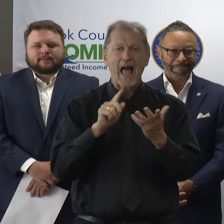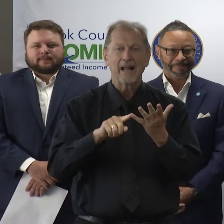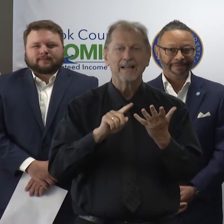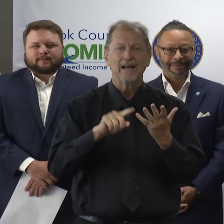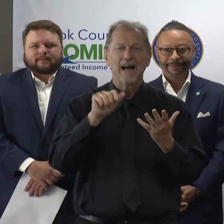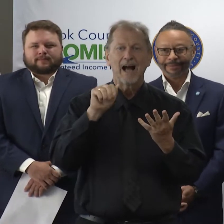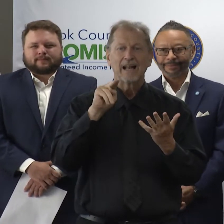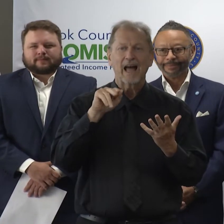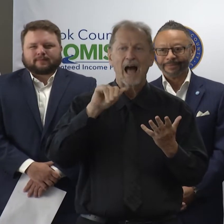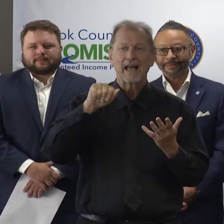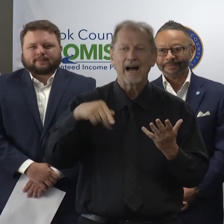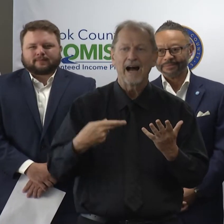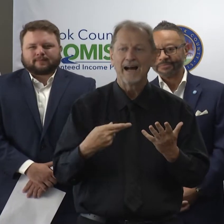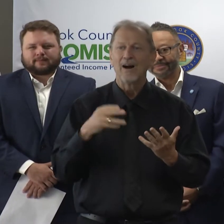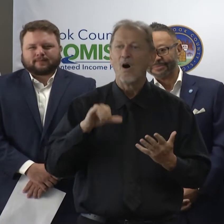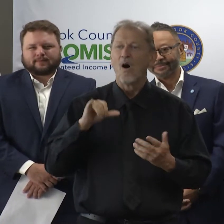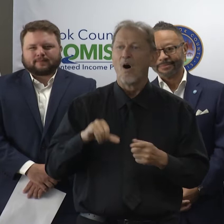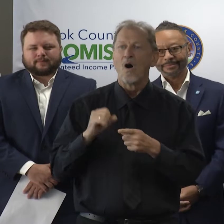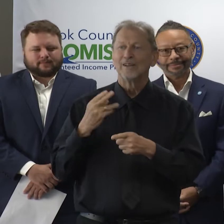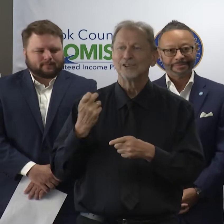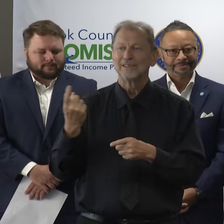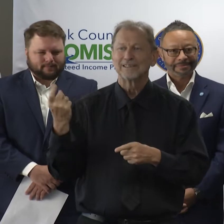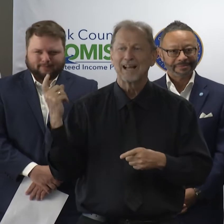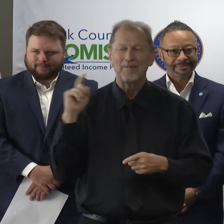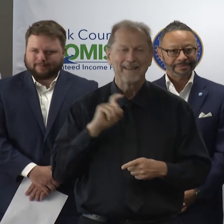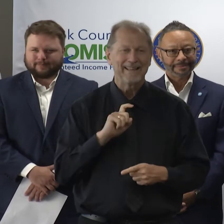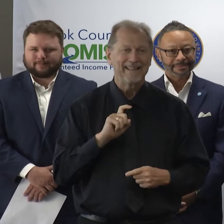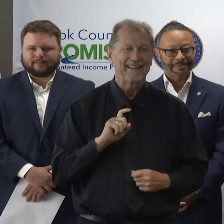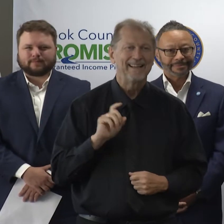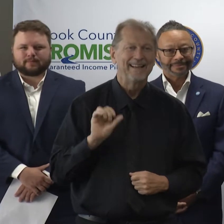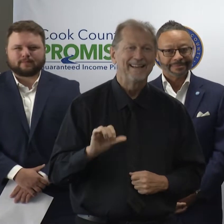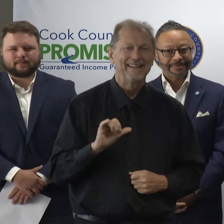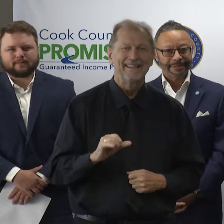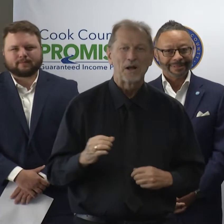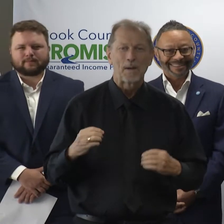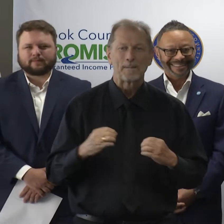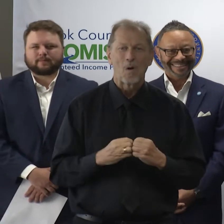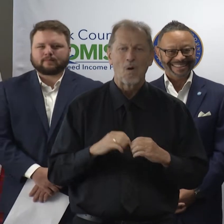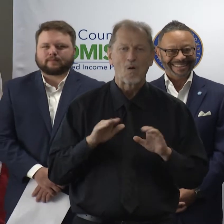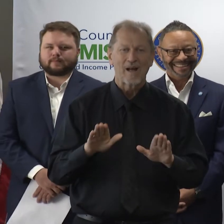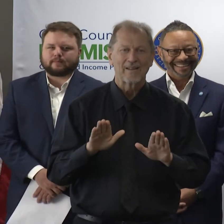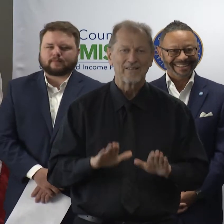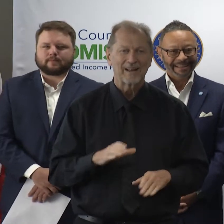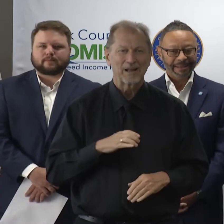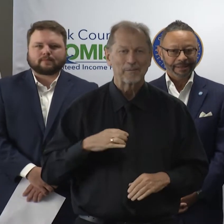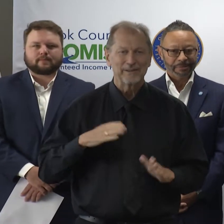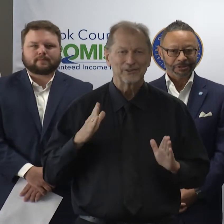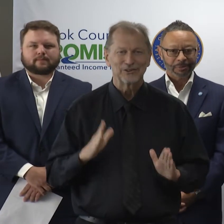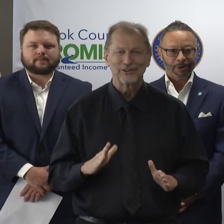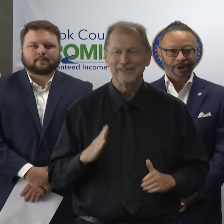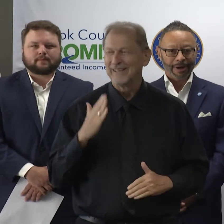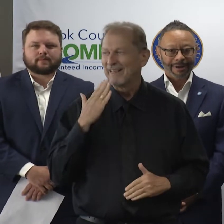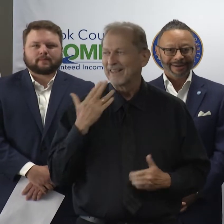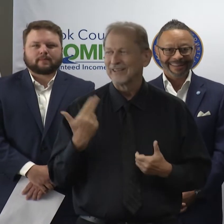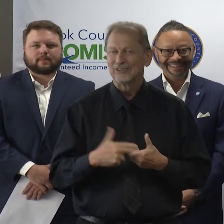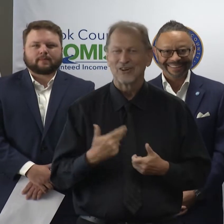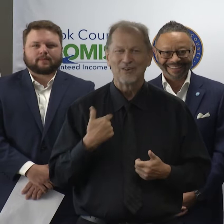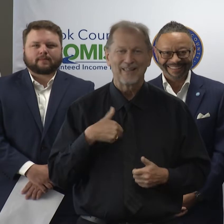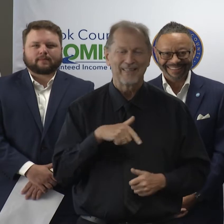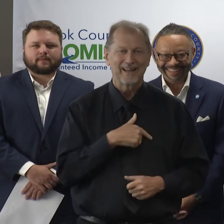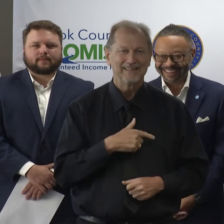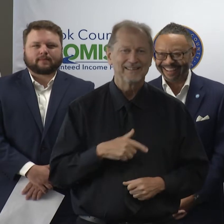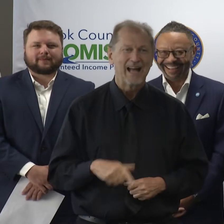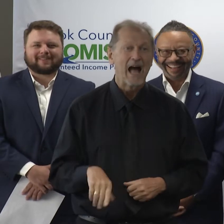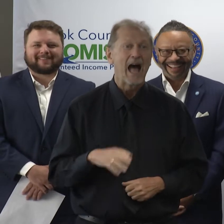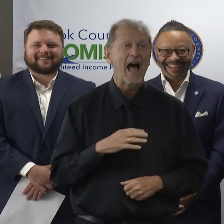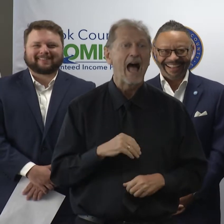on up. Oh, Commissioner Anaya is coming up. Okay, well, the more the merrier. Come on, Commissioner Anaya, come and join us. Commissioner Moore. And